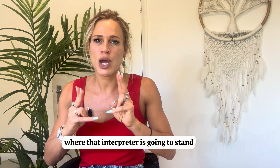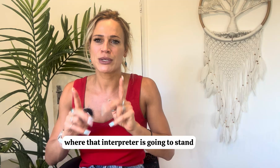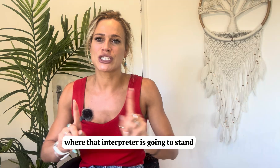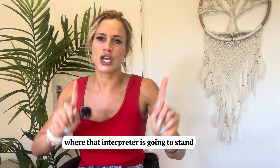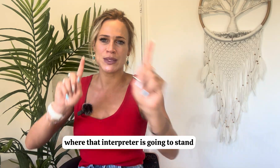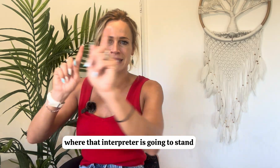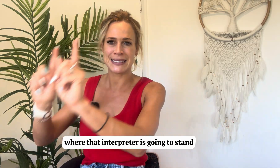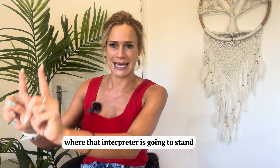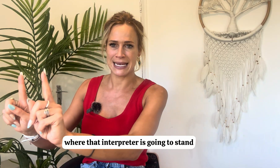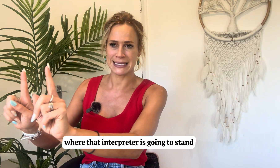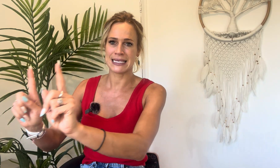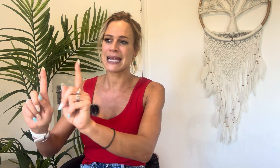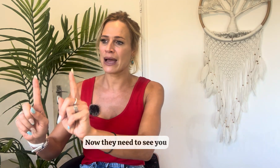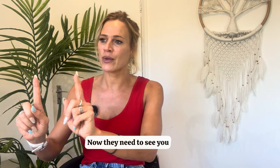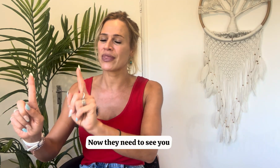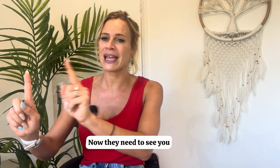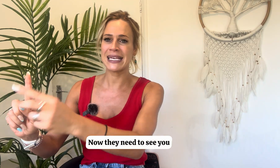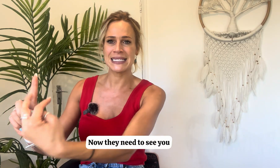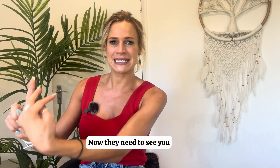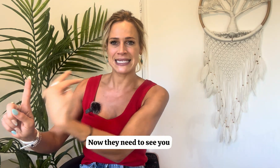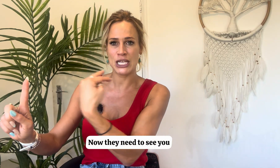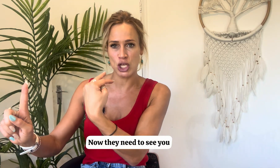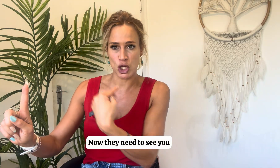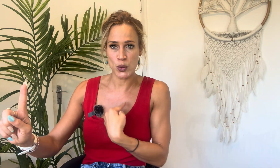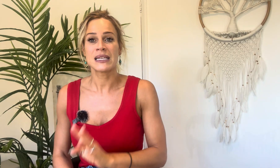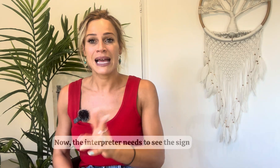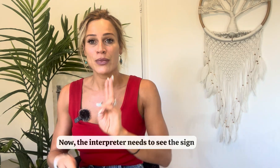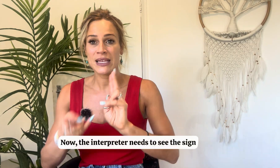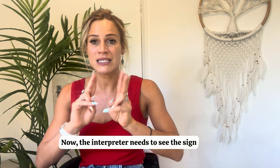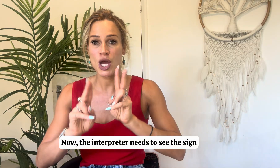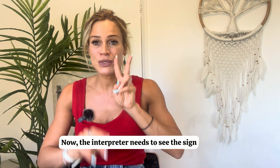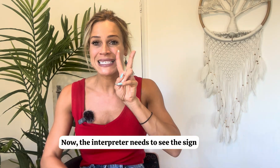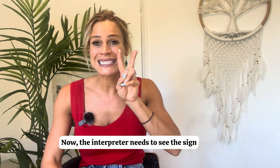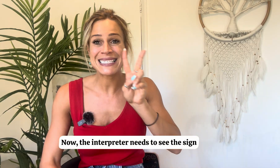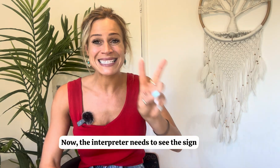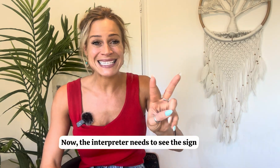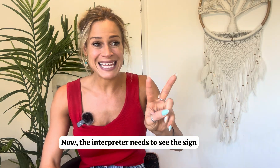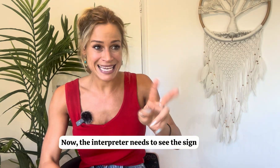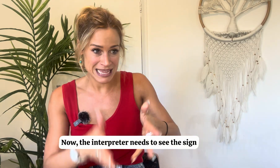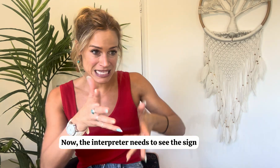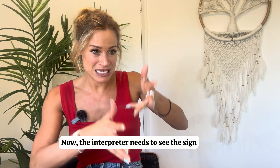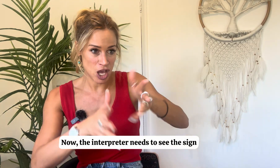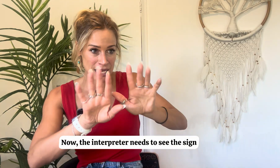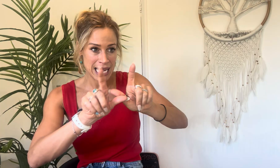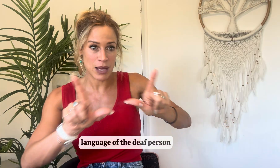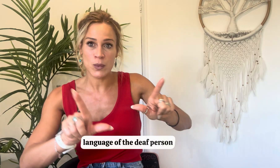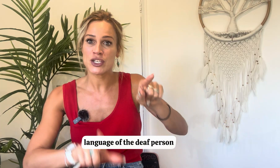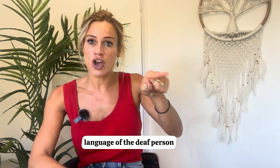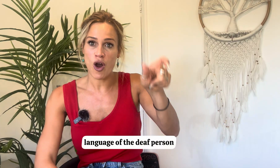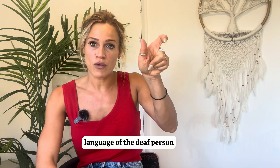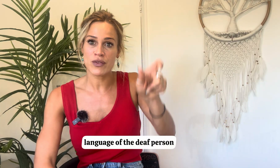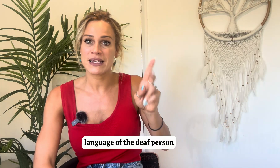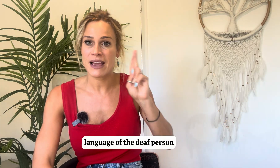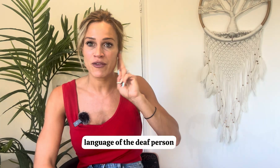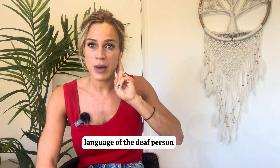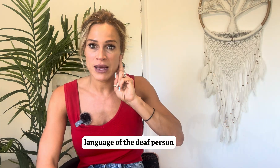interpreter is going to stand. Now, they need to see you. Now, the interpreter needs to see the sign language of the deaf